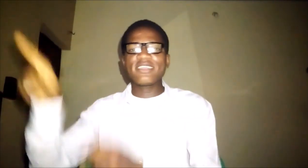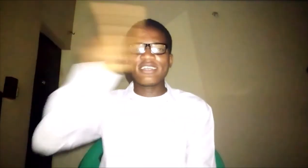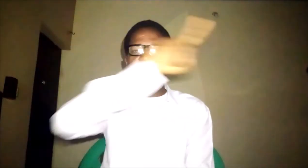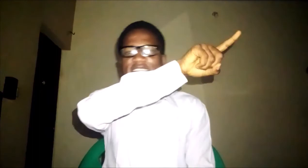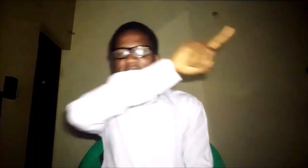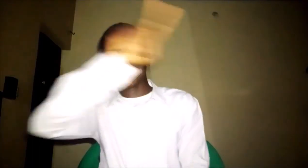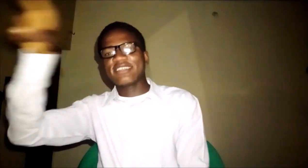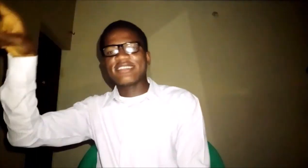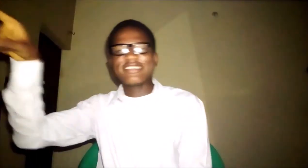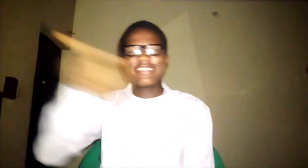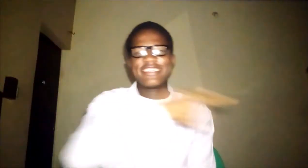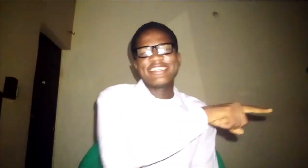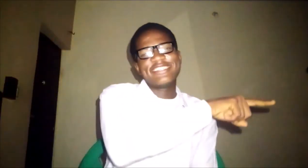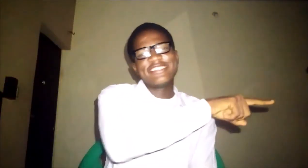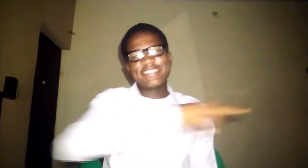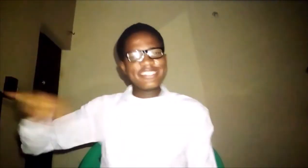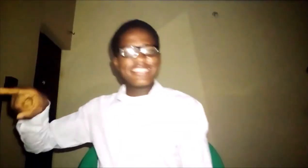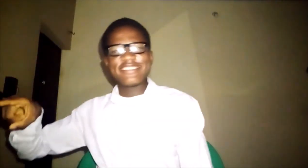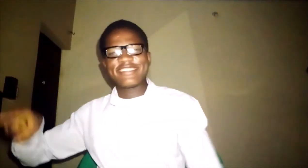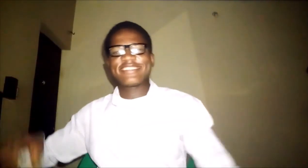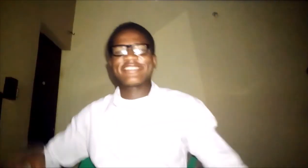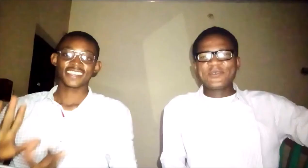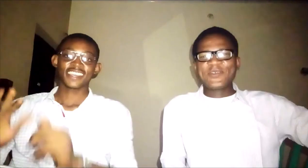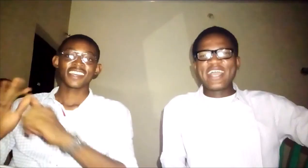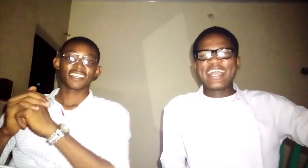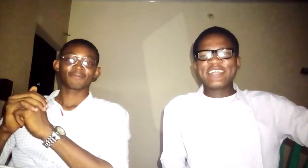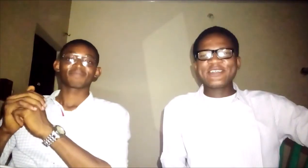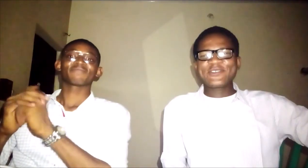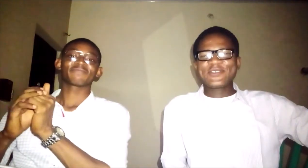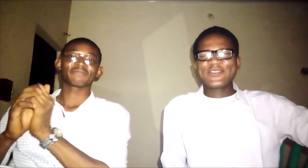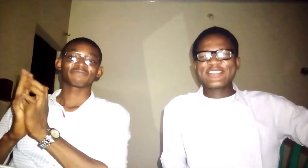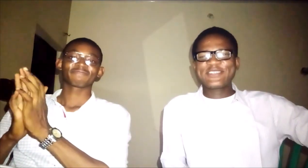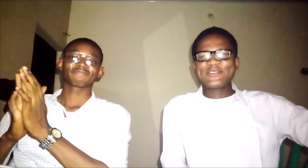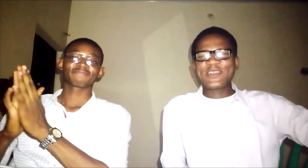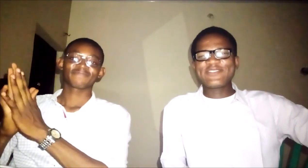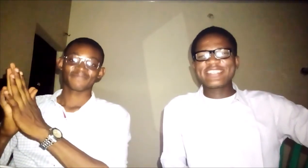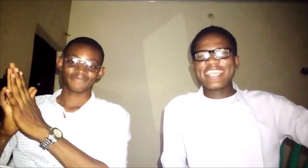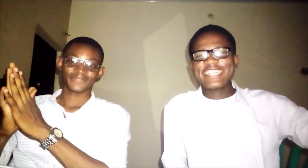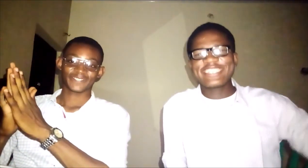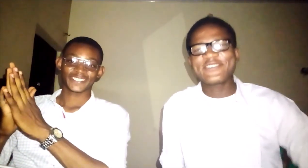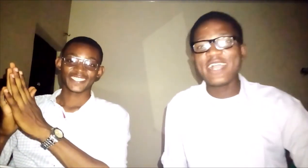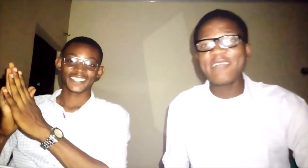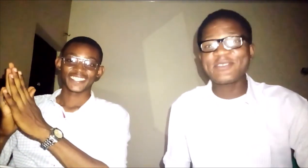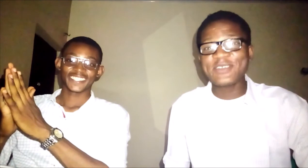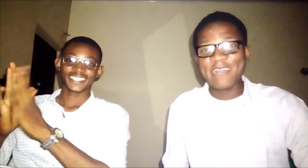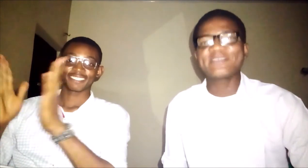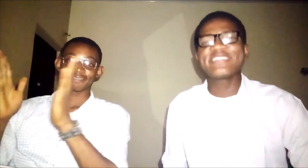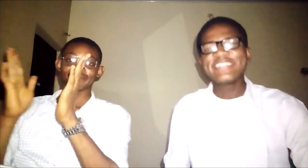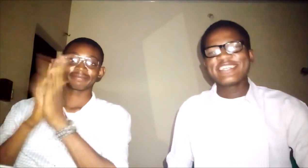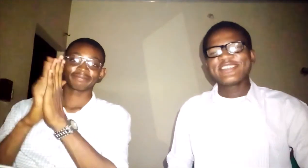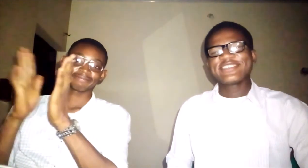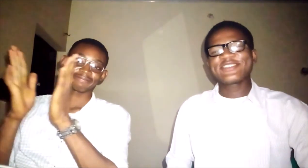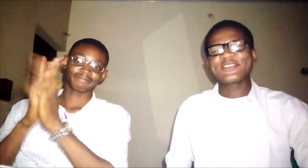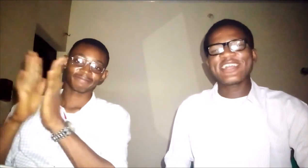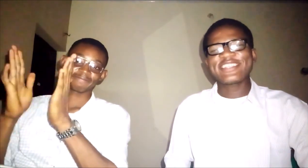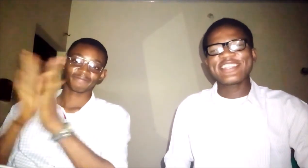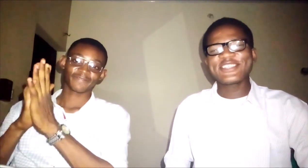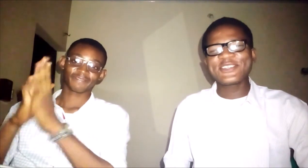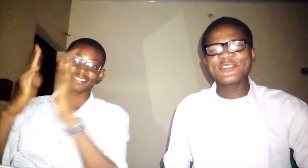finger and say Z. Wow. So we've come to the end. Wow, so happy. So congratulations, you